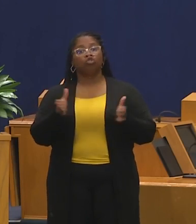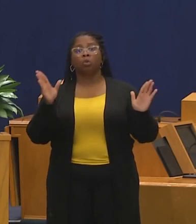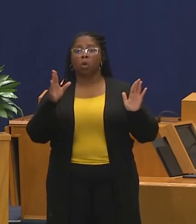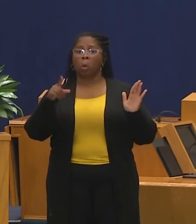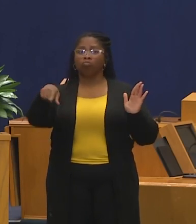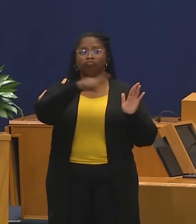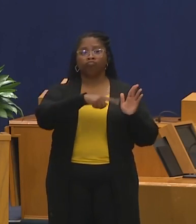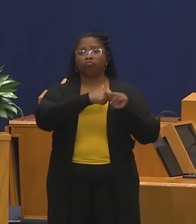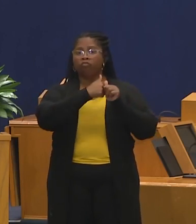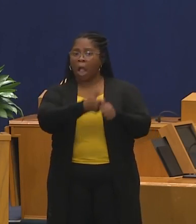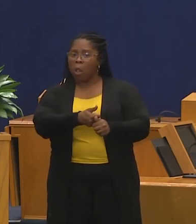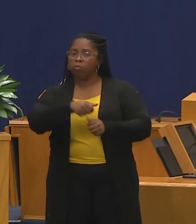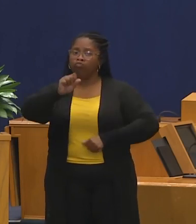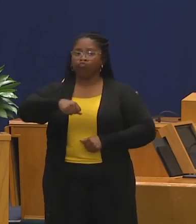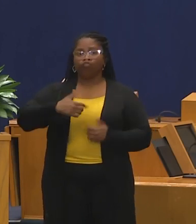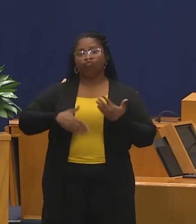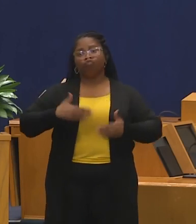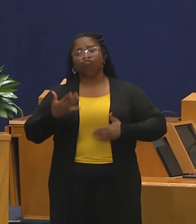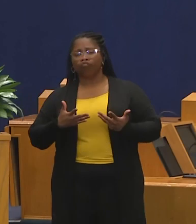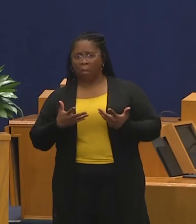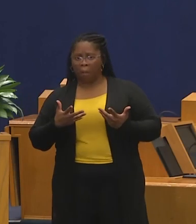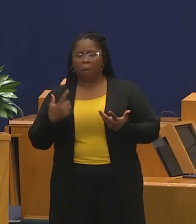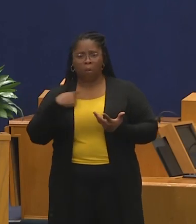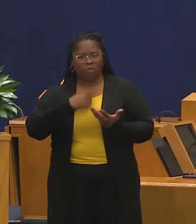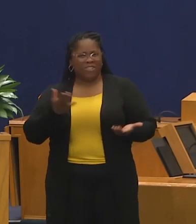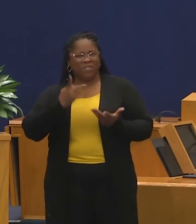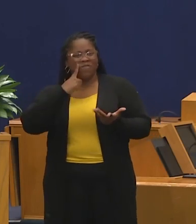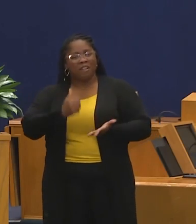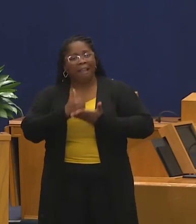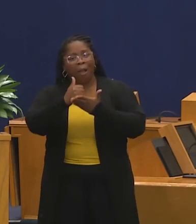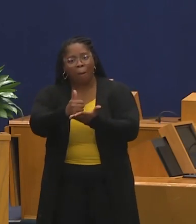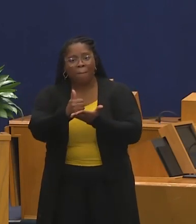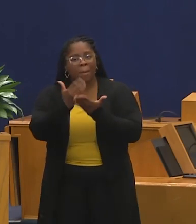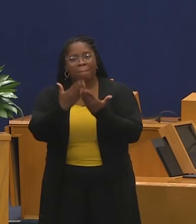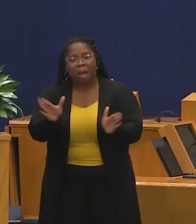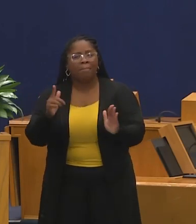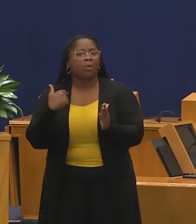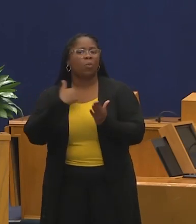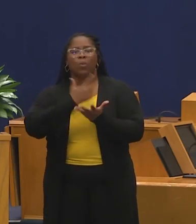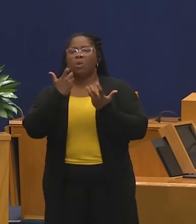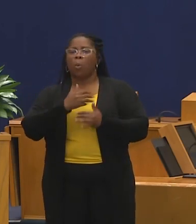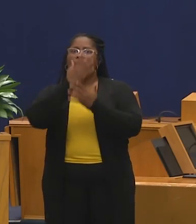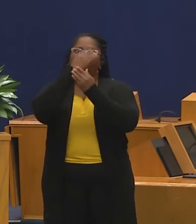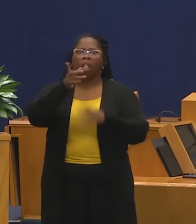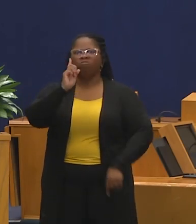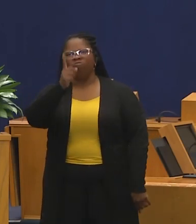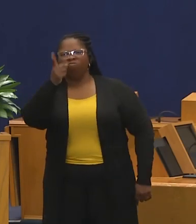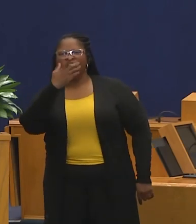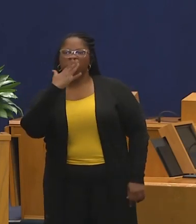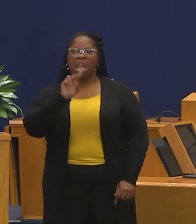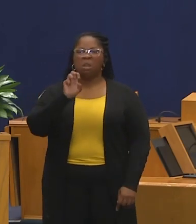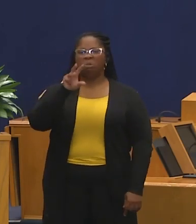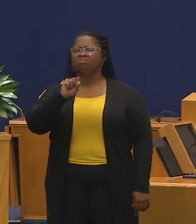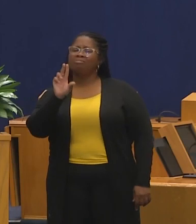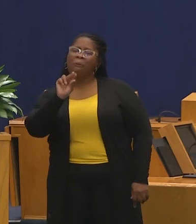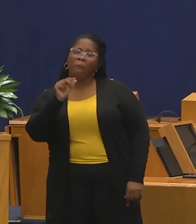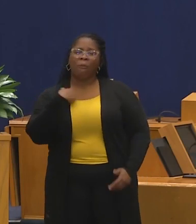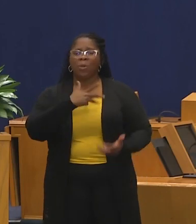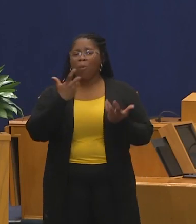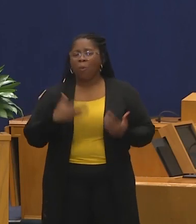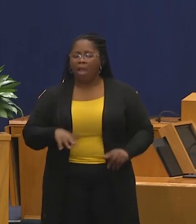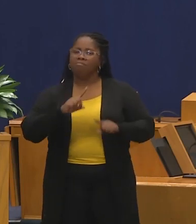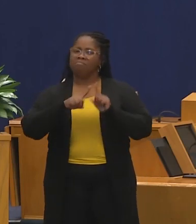along, they're complying, and we're here to help the public. We're not here to be the bearer of bad news, but it's definitely a